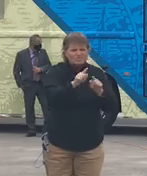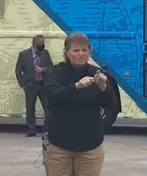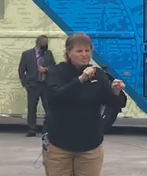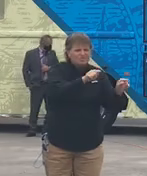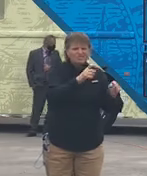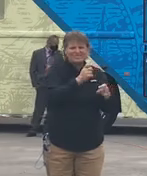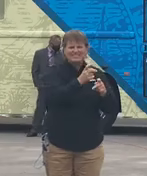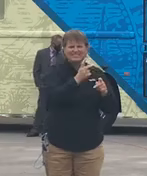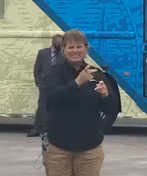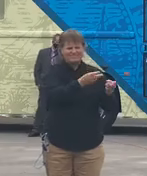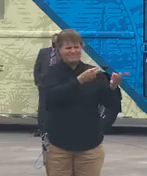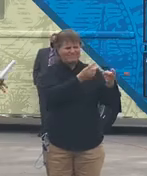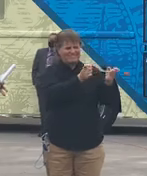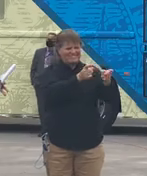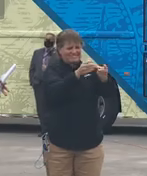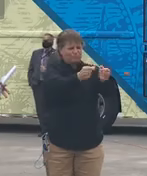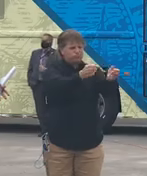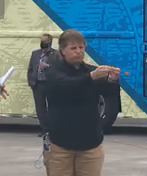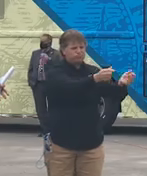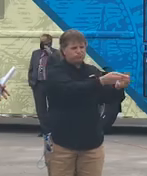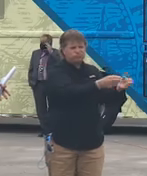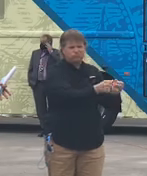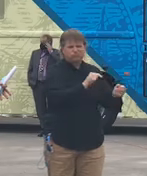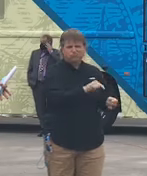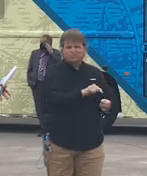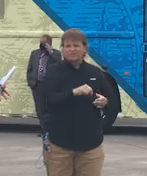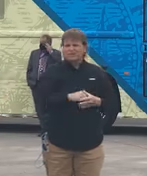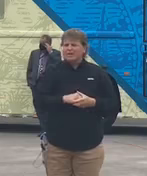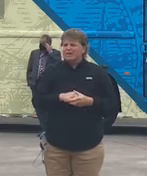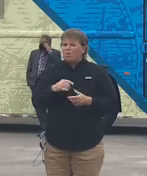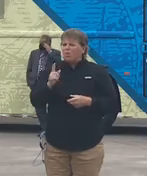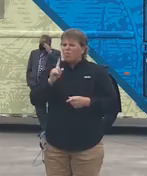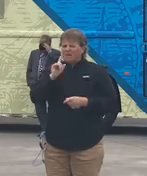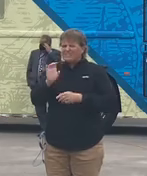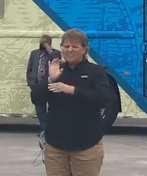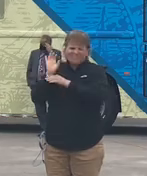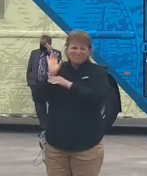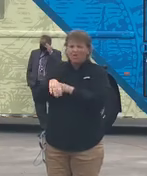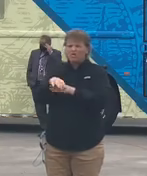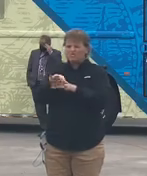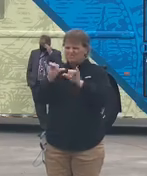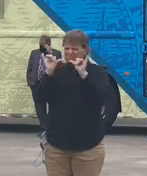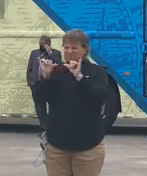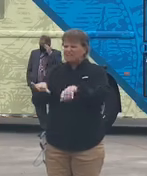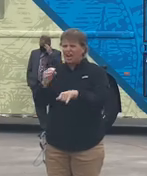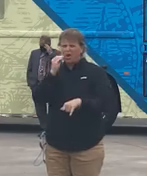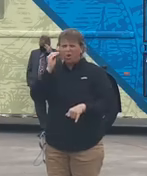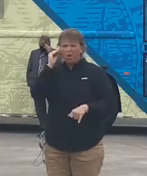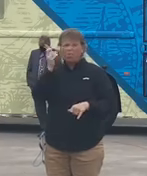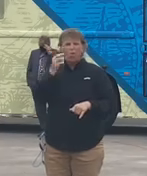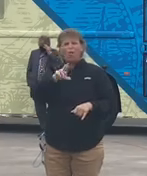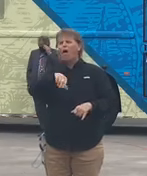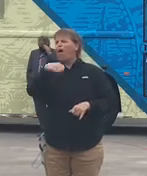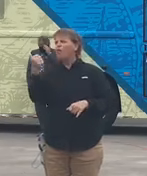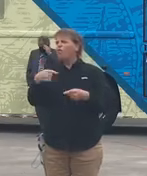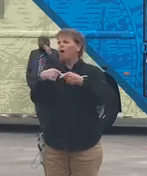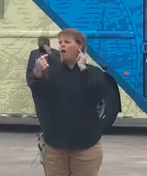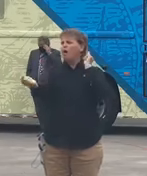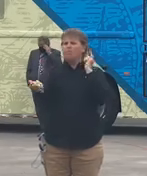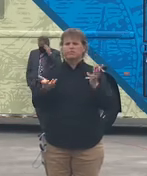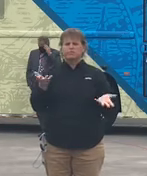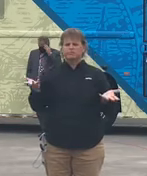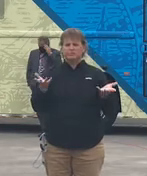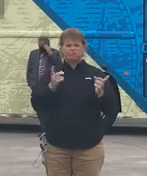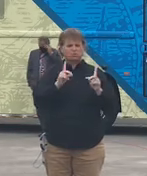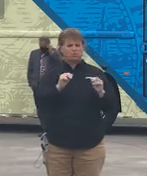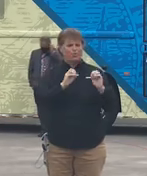saying either force everyone to stay in their house infinitum or do nothing. And that's ridiculous. Obviously, we're still going to